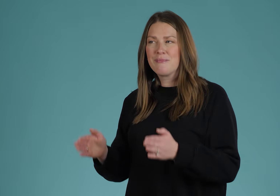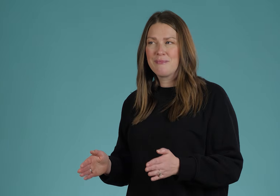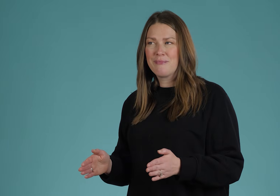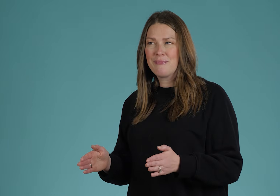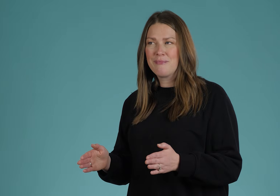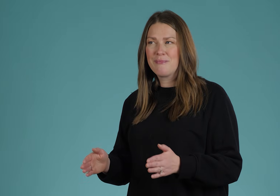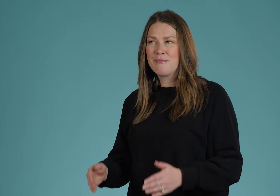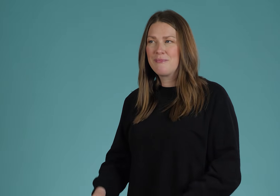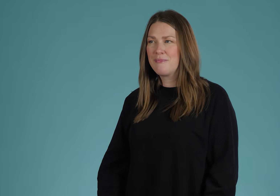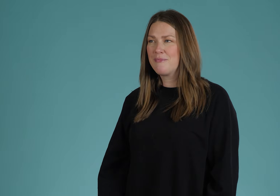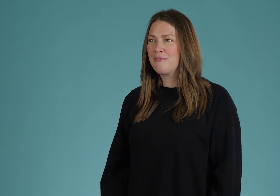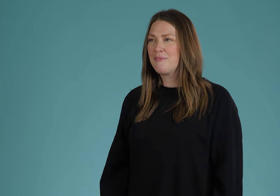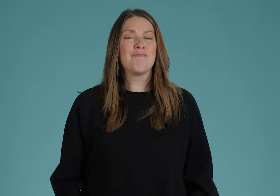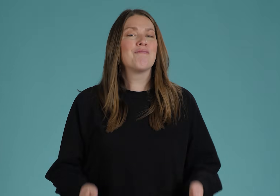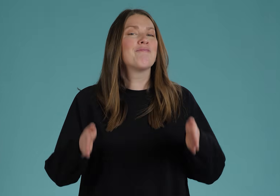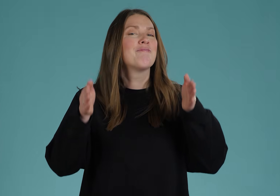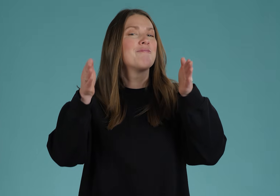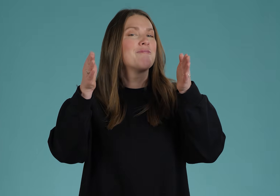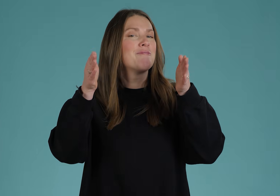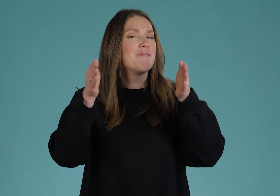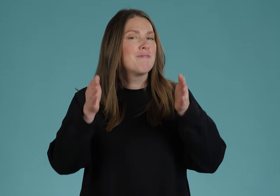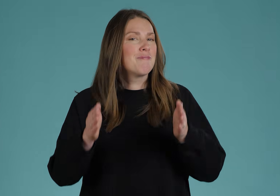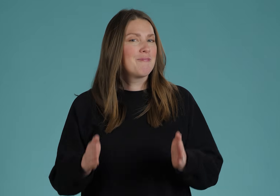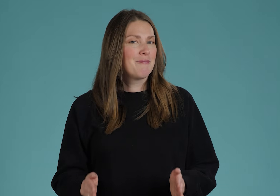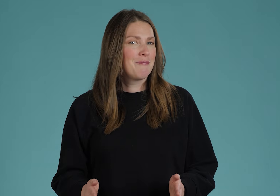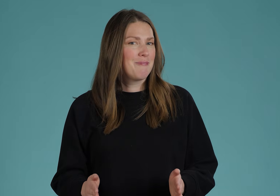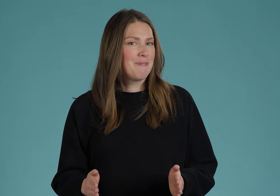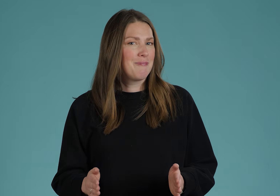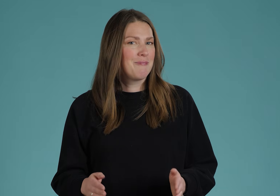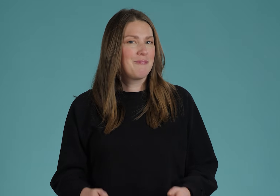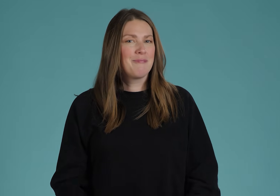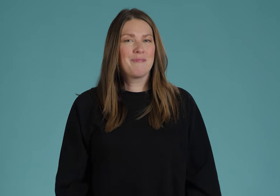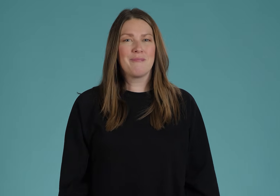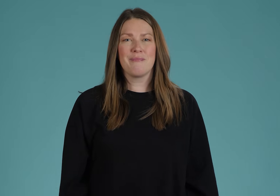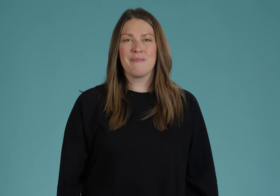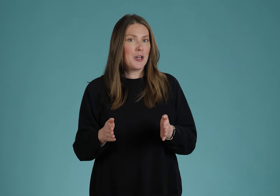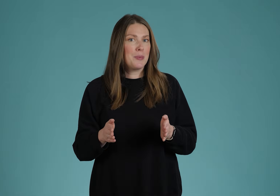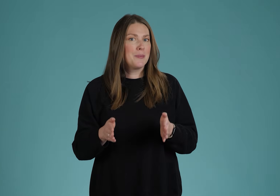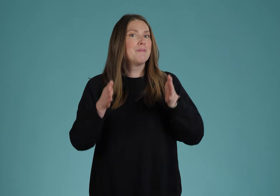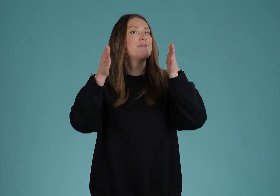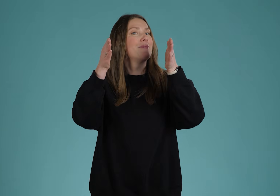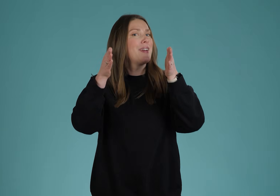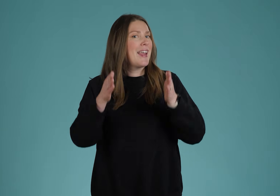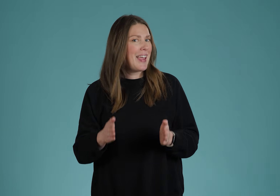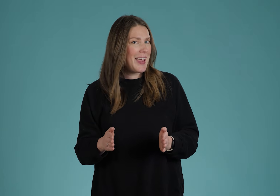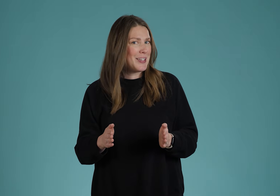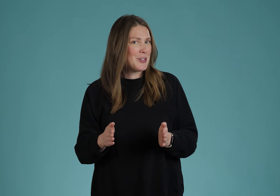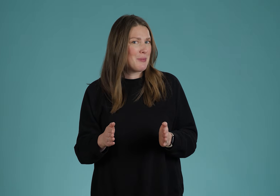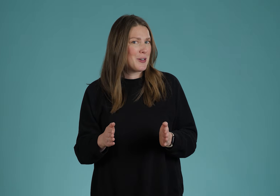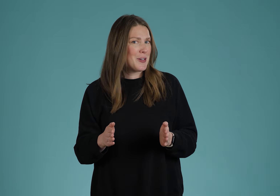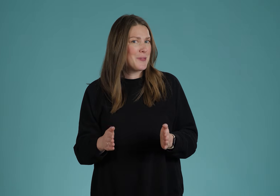sign makes the verb become a person of that verb. Agent marker.